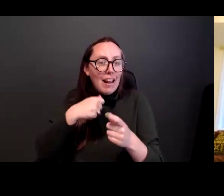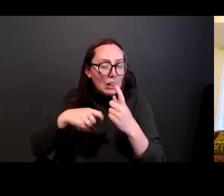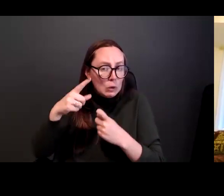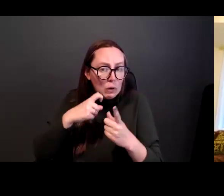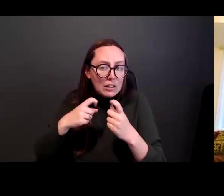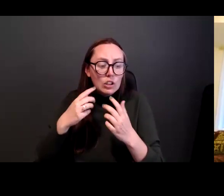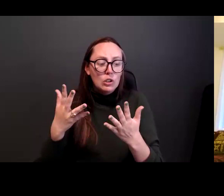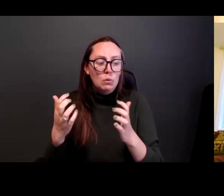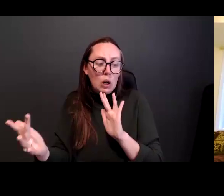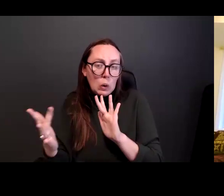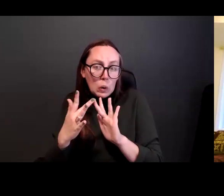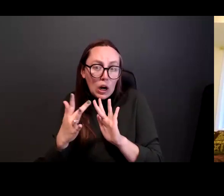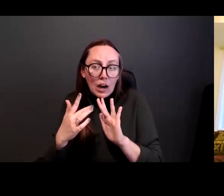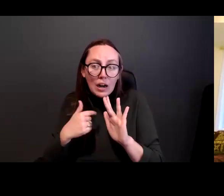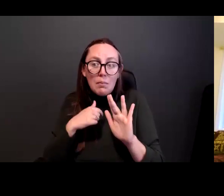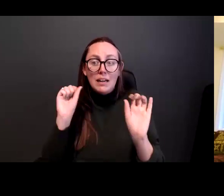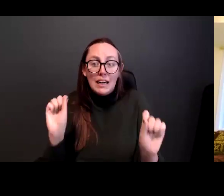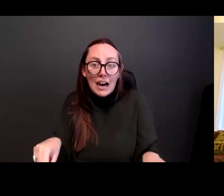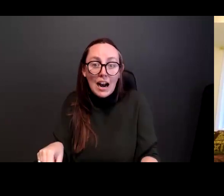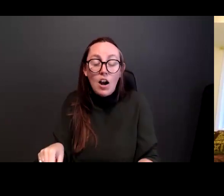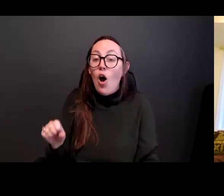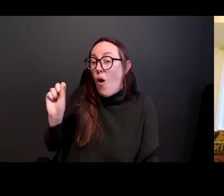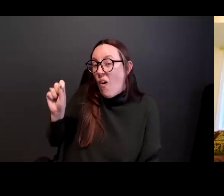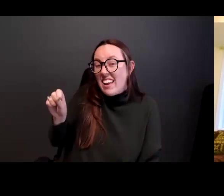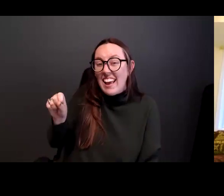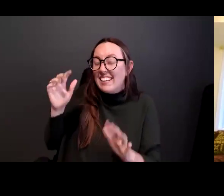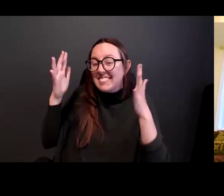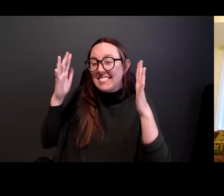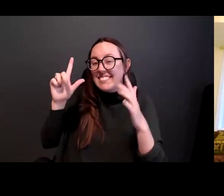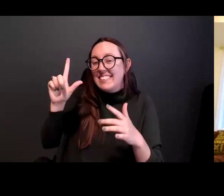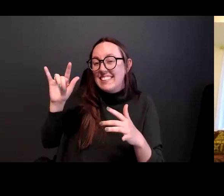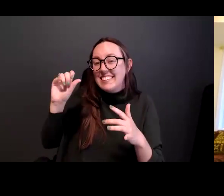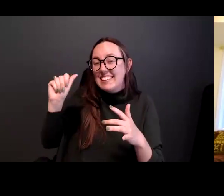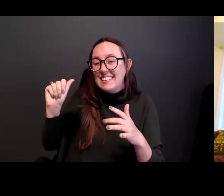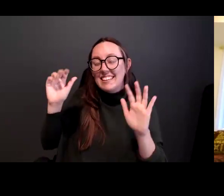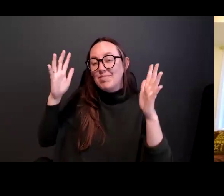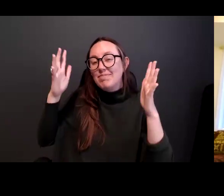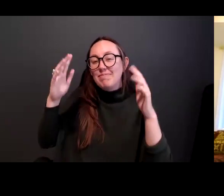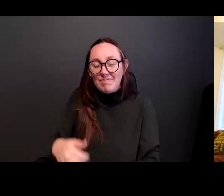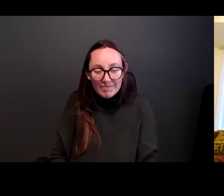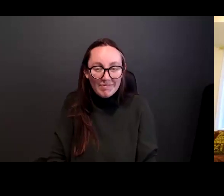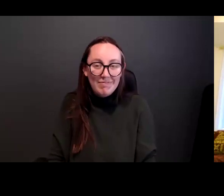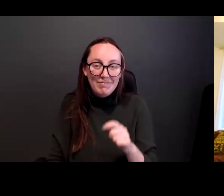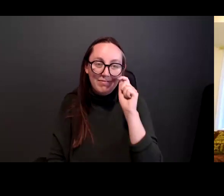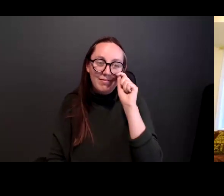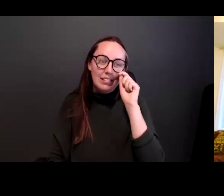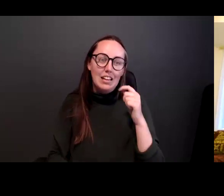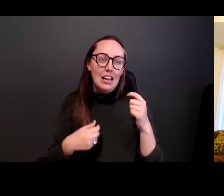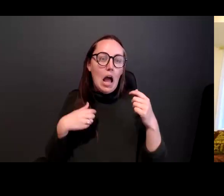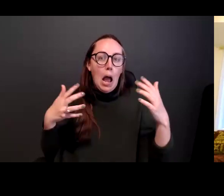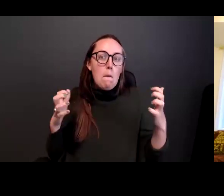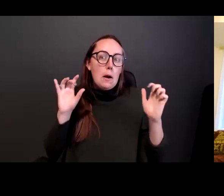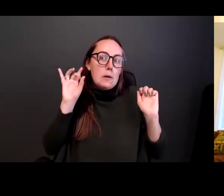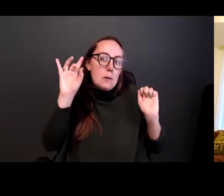connect. Oh, good, Lisa. Yeah, I definitely wanted to add some new ideas to